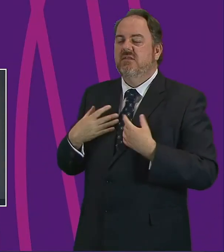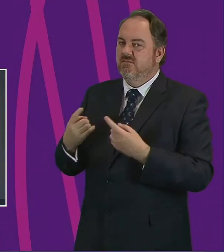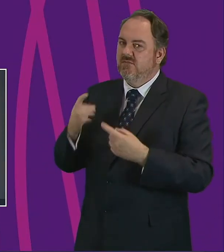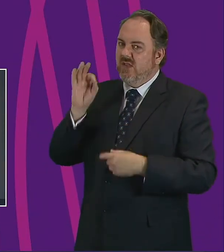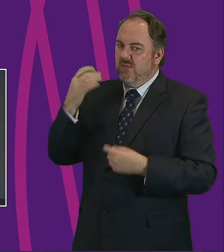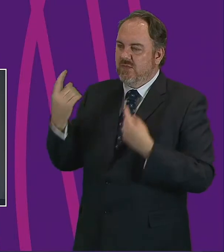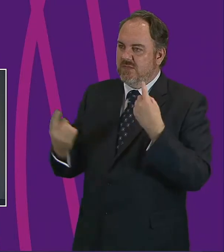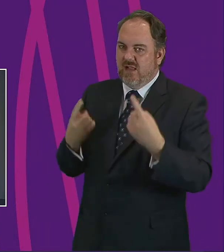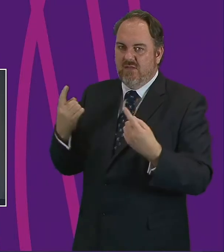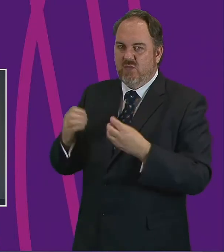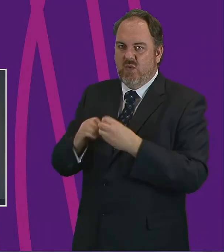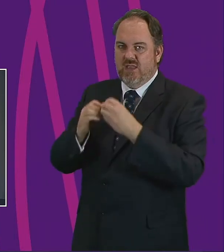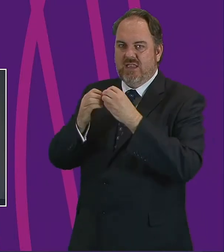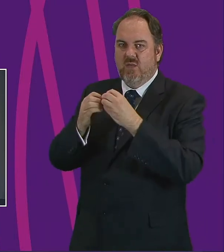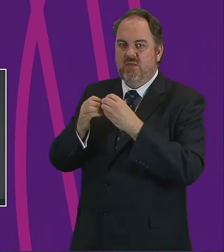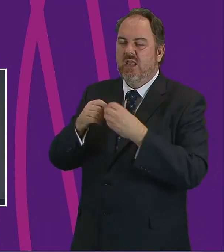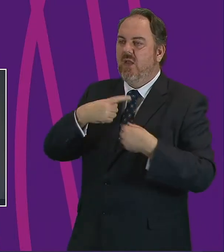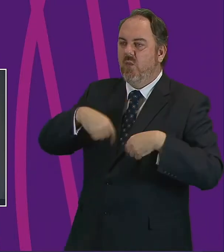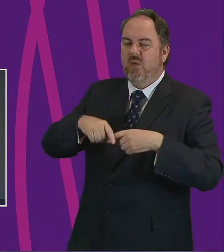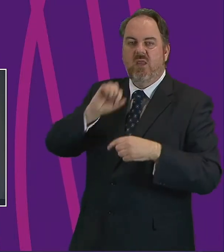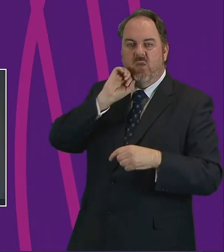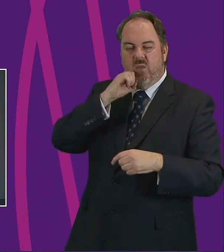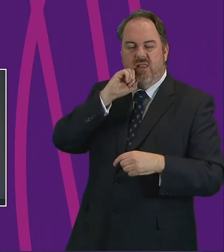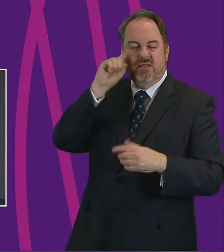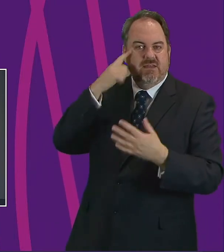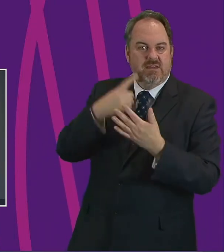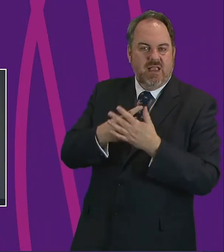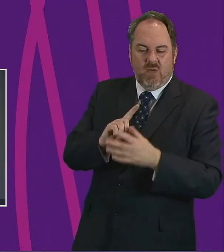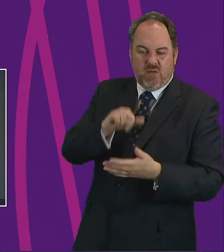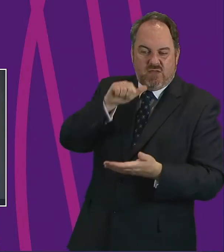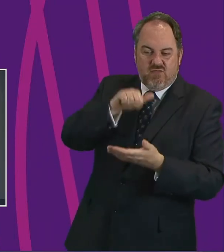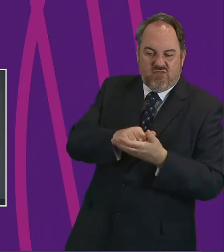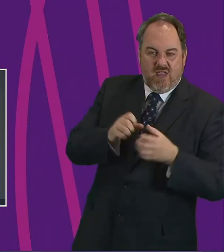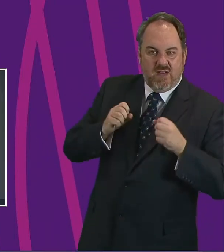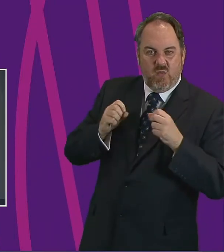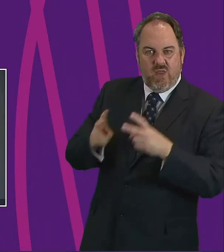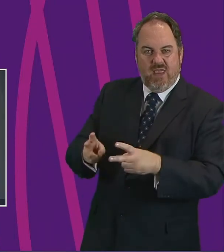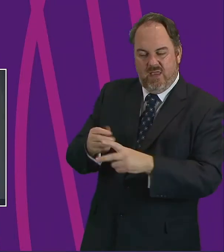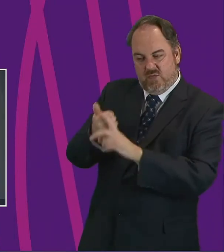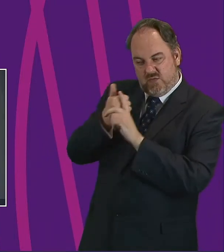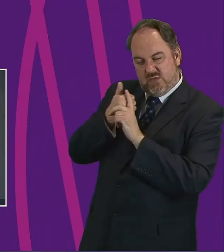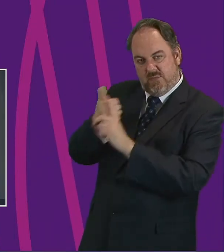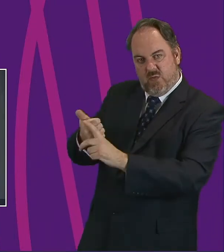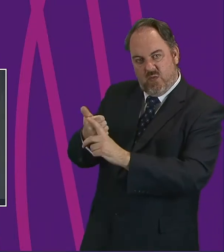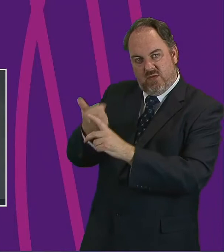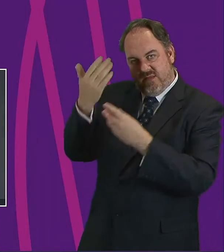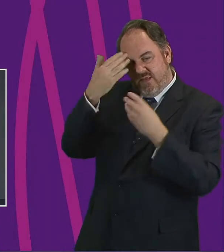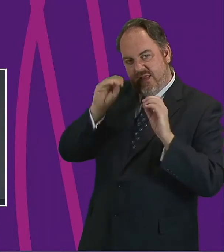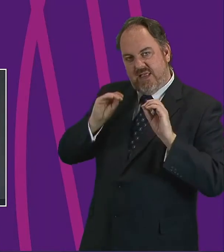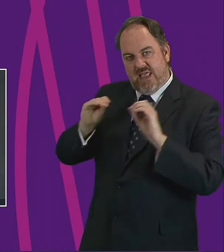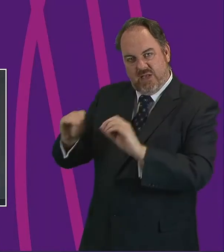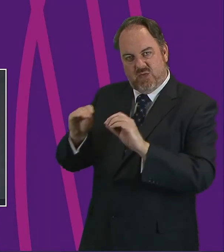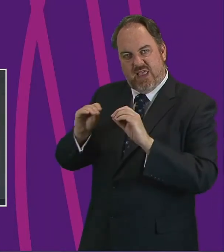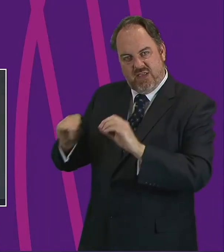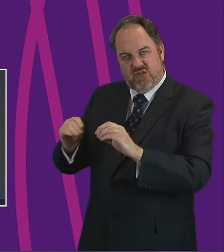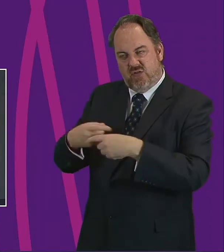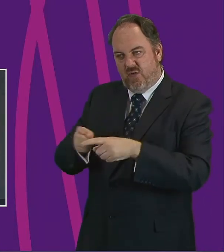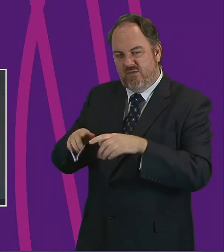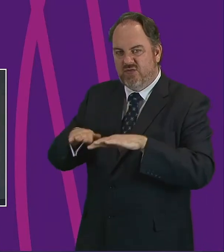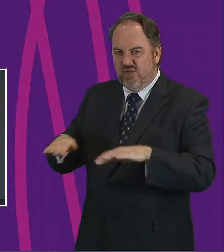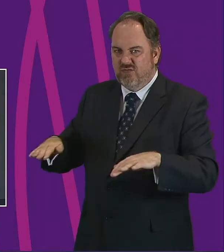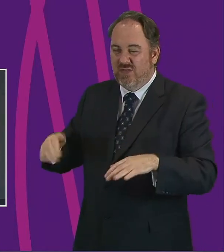to enable us to come to conclusions about the most appropriate delivery of education in the different circumstances that we now